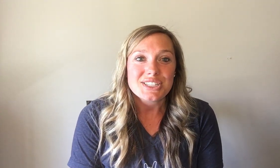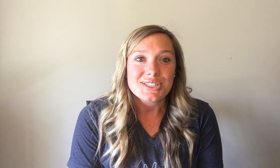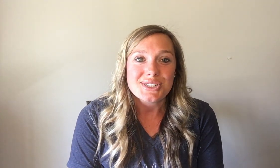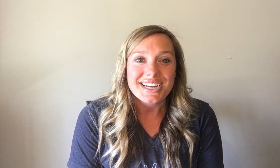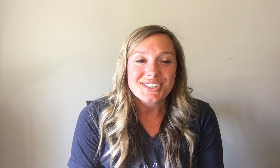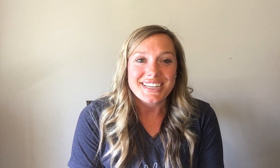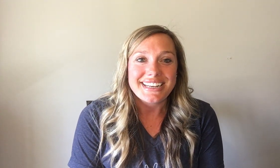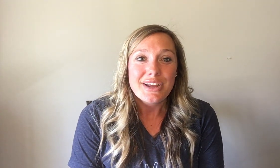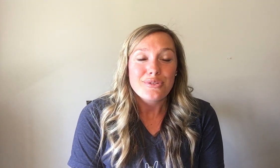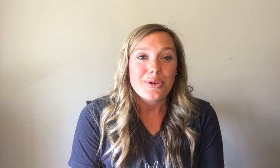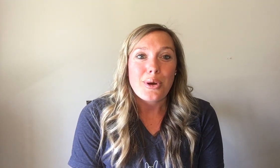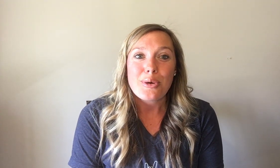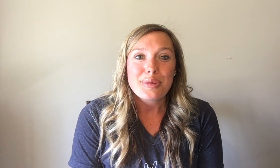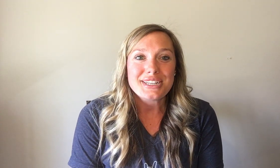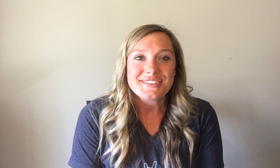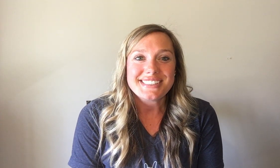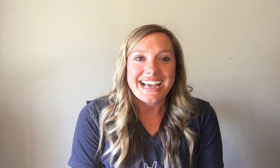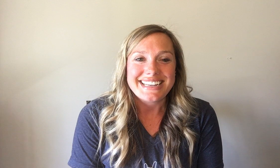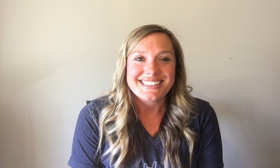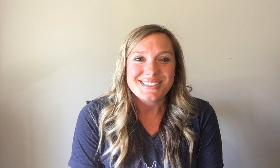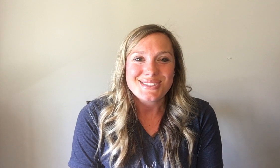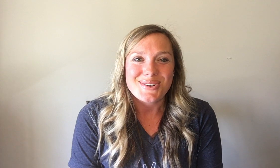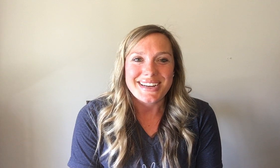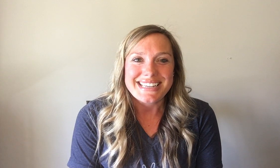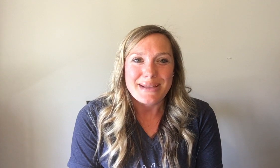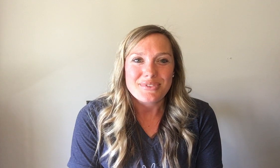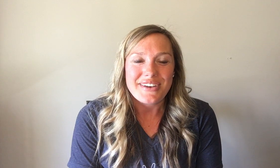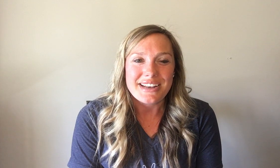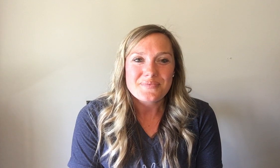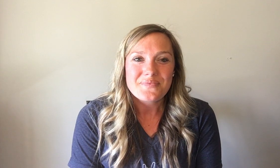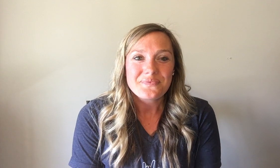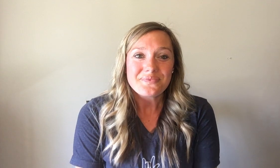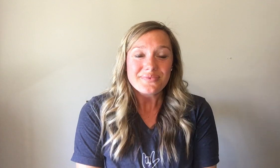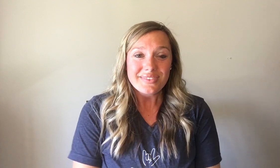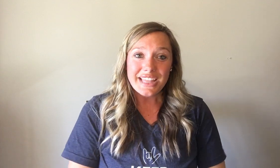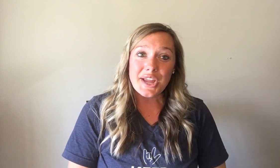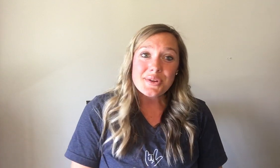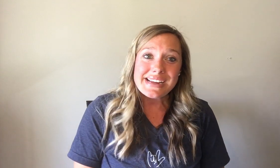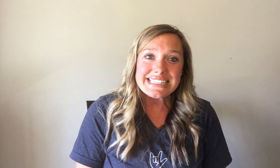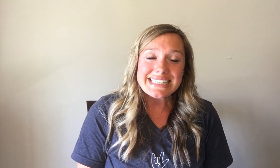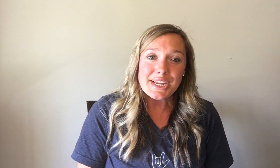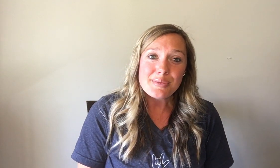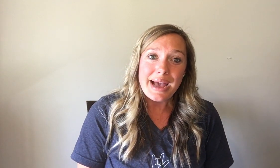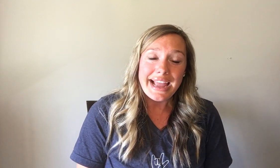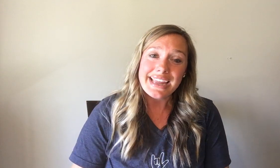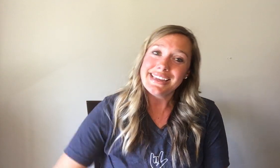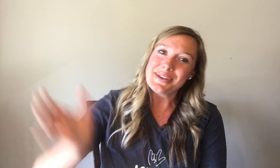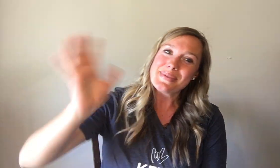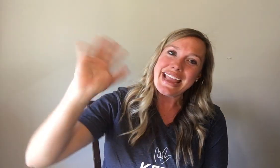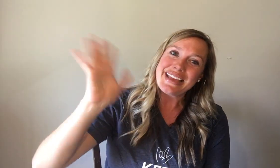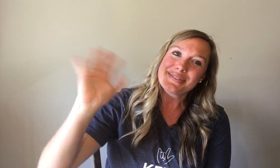Communication Junction for a whole bunch of signs and story time fun. Are you ready to say goodbye? Can you wave?